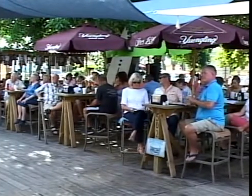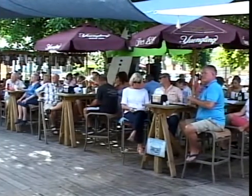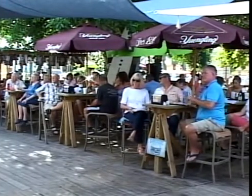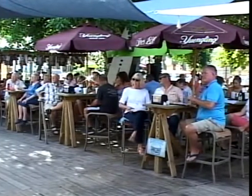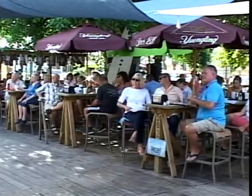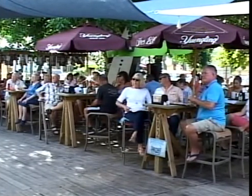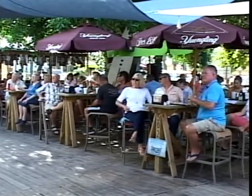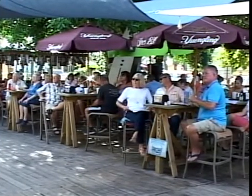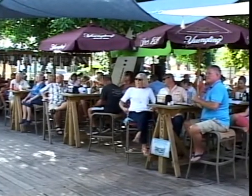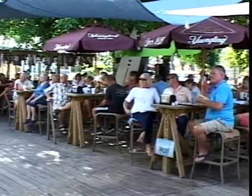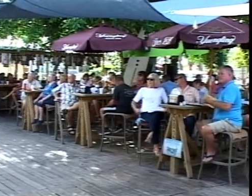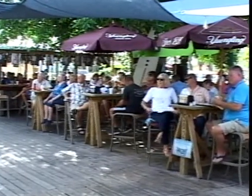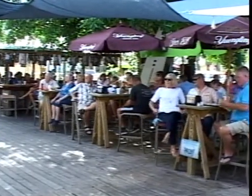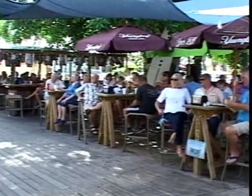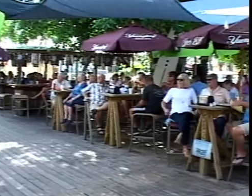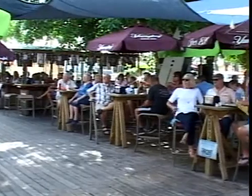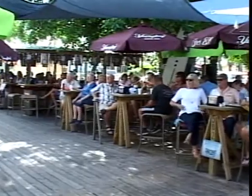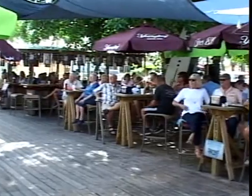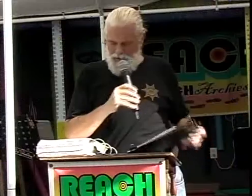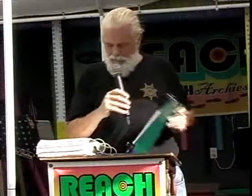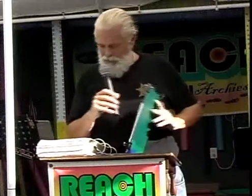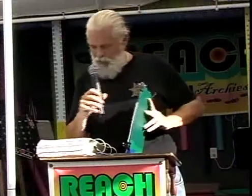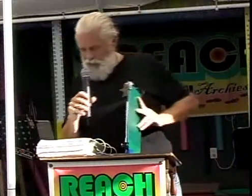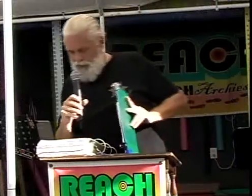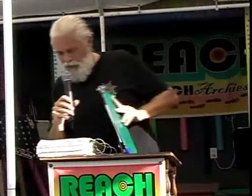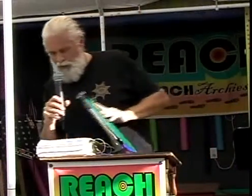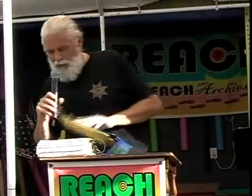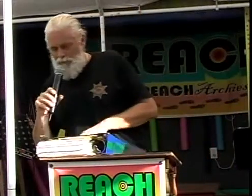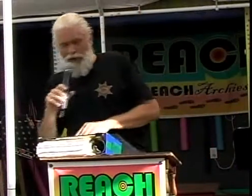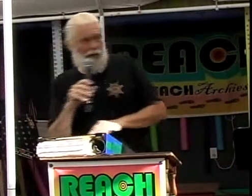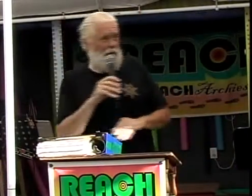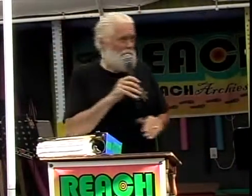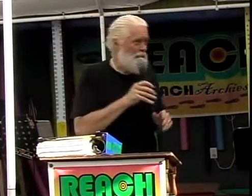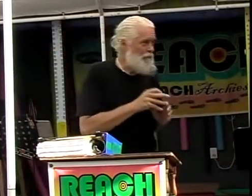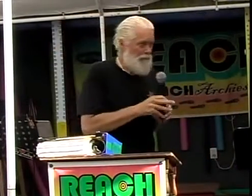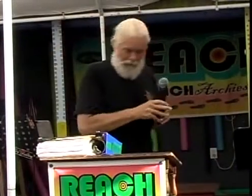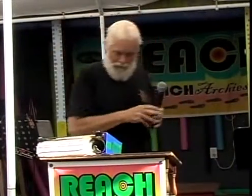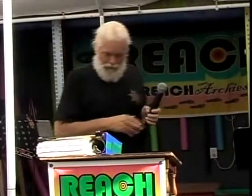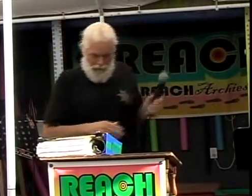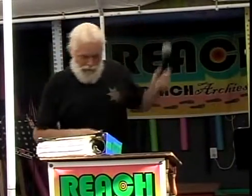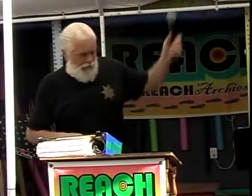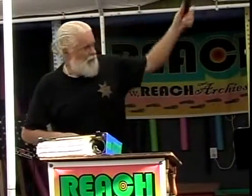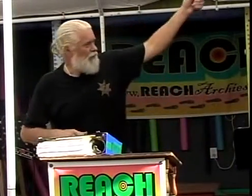out. I need to go get some water, so I was going to get Bob up here and get him started, and then I'll come back.